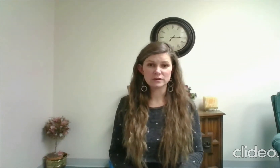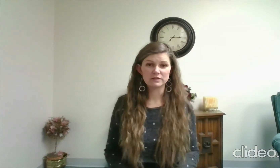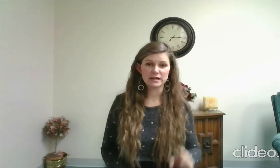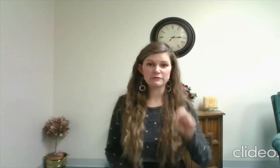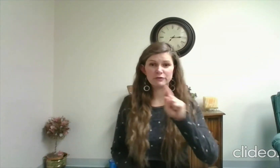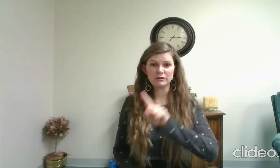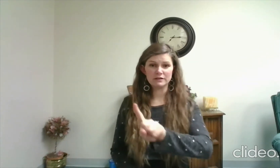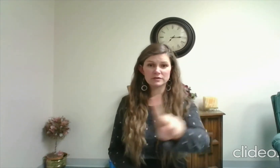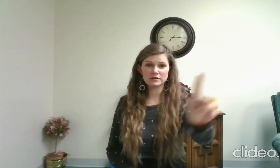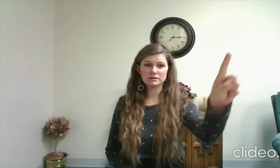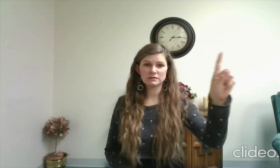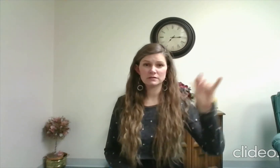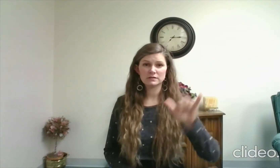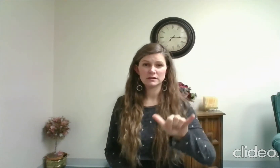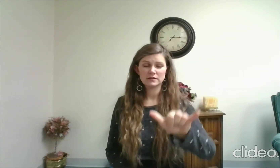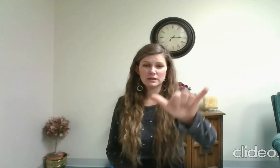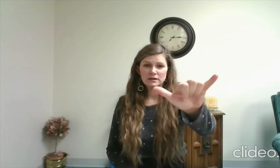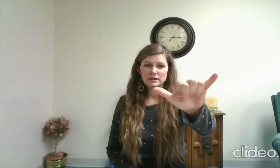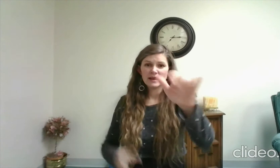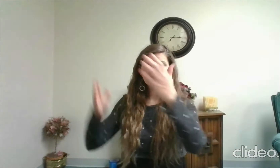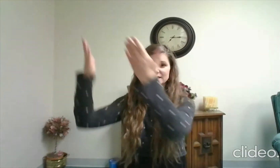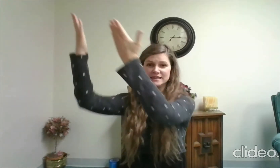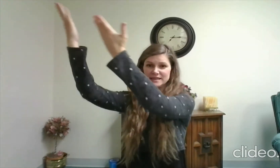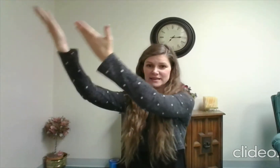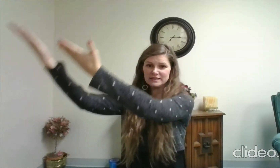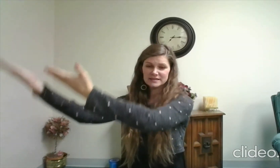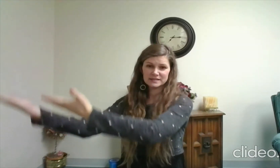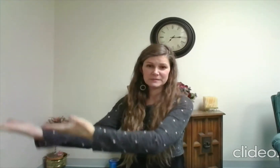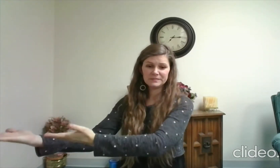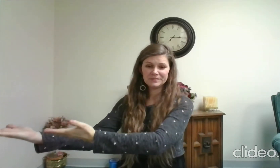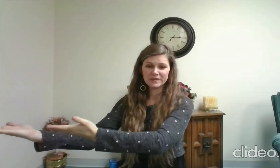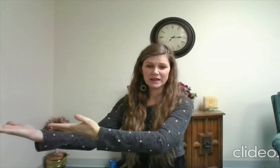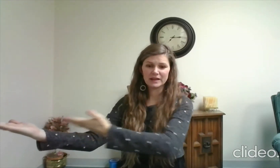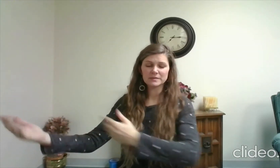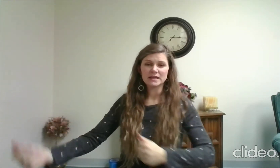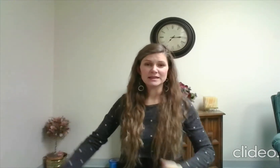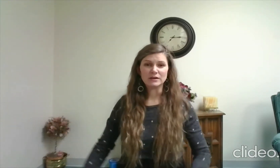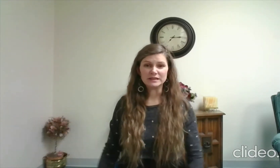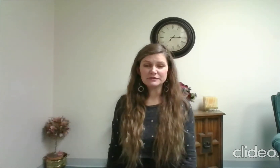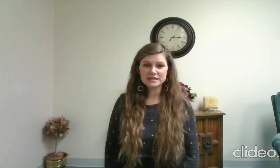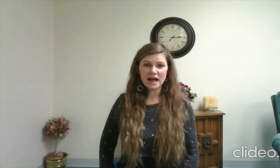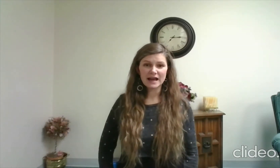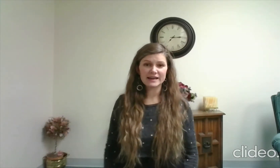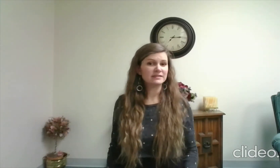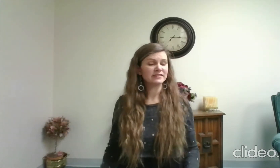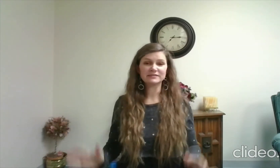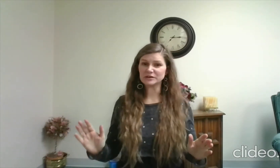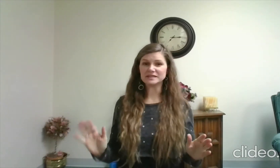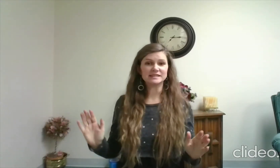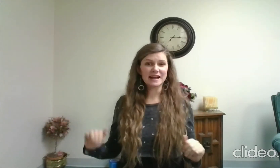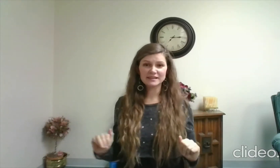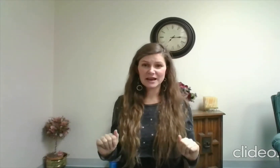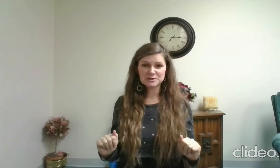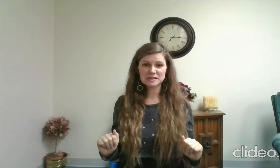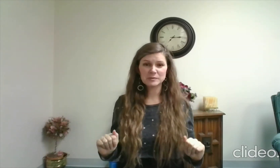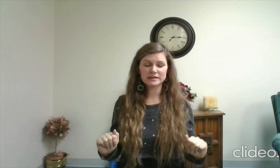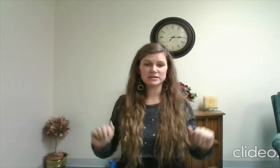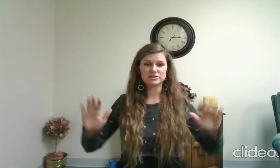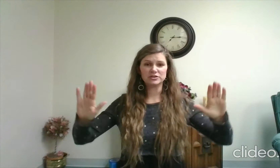already. Forever, and he is. Okay, now lifted high looks exactly how you expect it to. You're going to